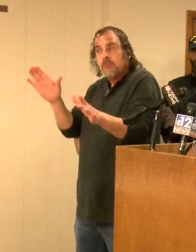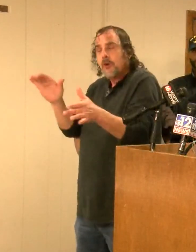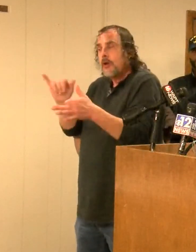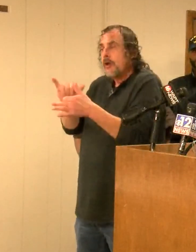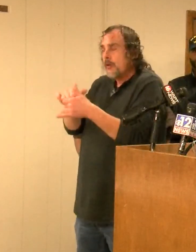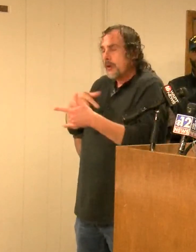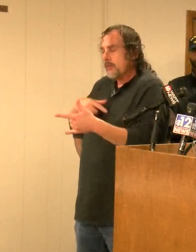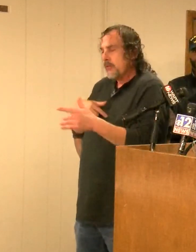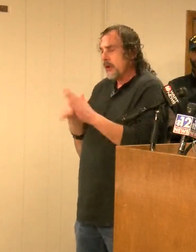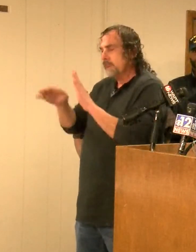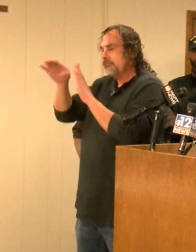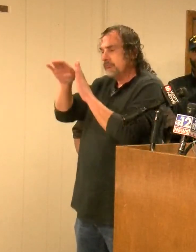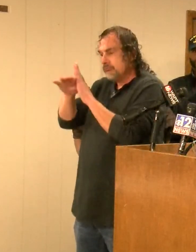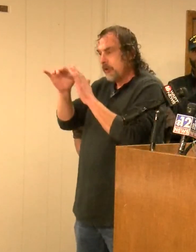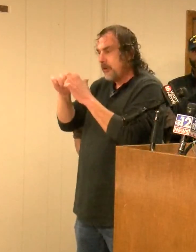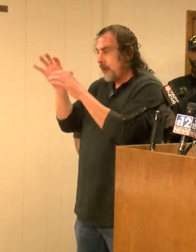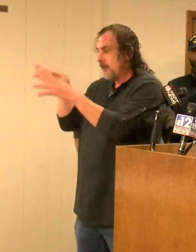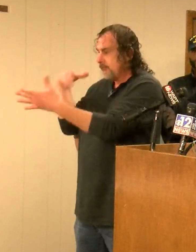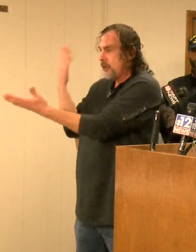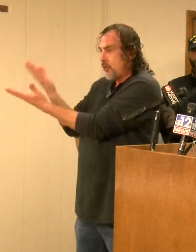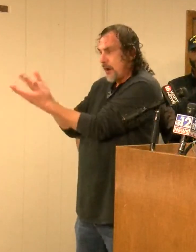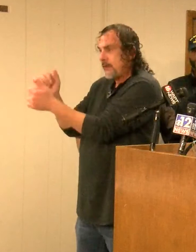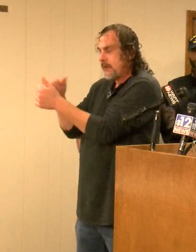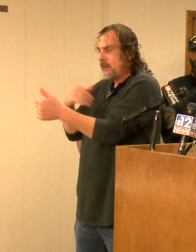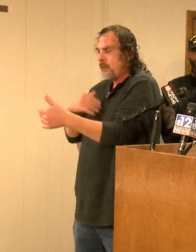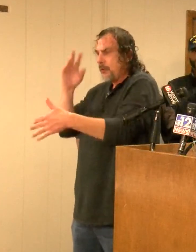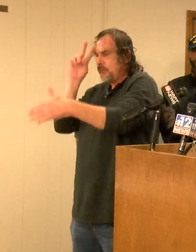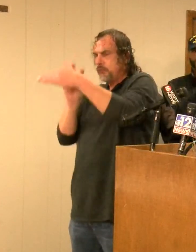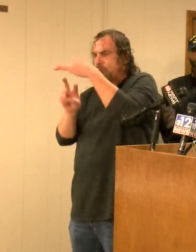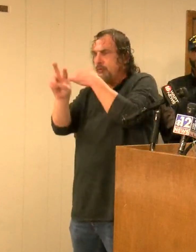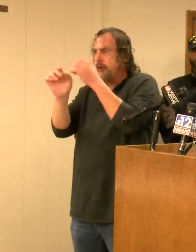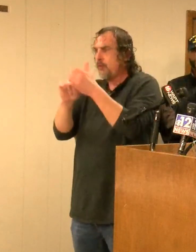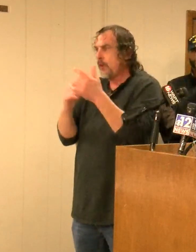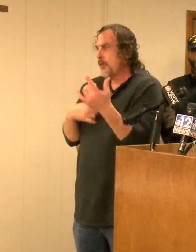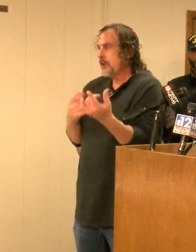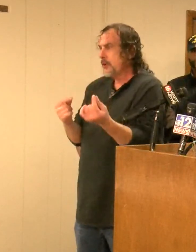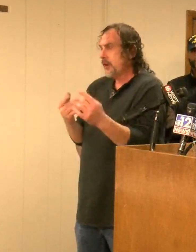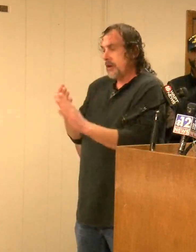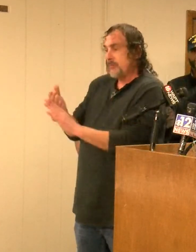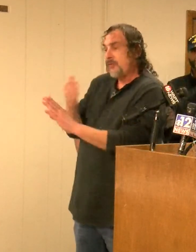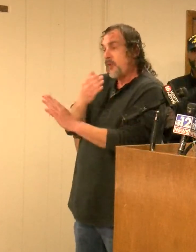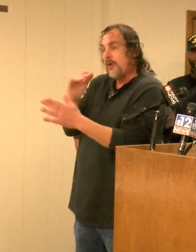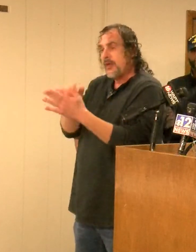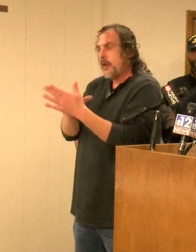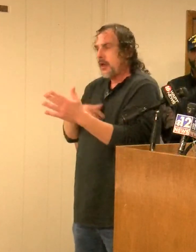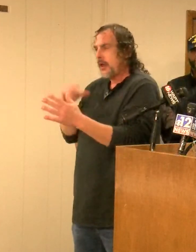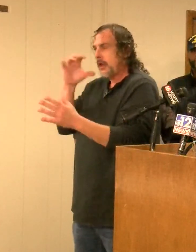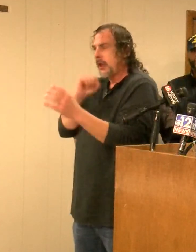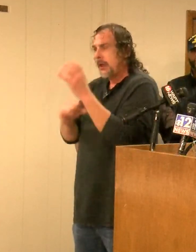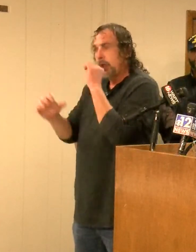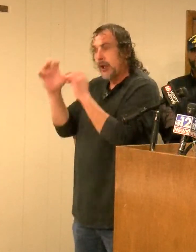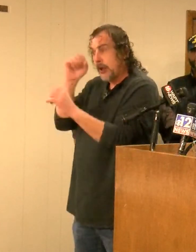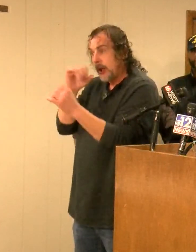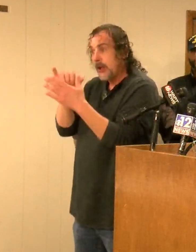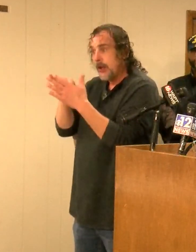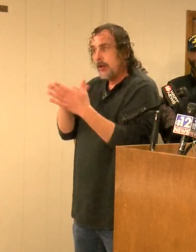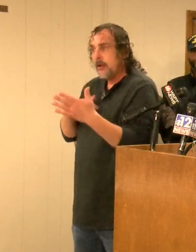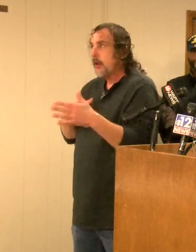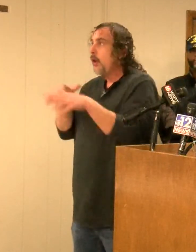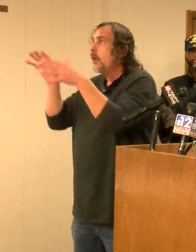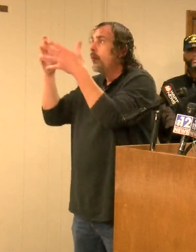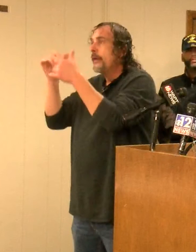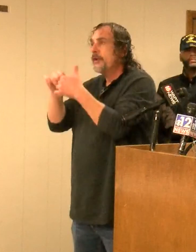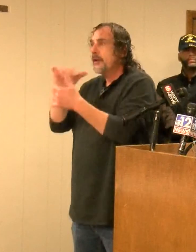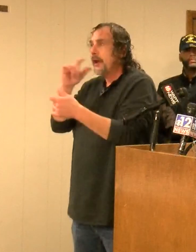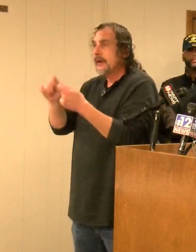gauge, then we can do something with it. To predict what we do before that is oftentimes very hazardous. Weather doesn't do